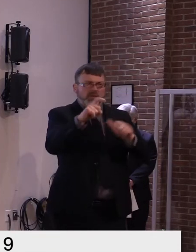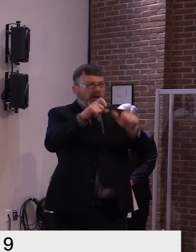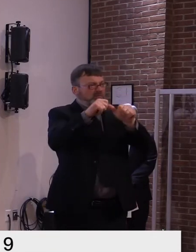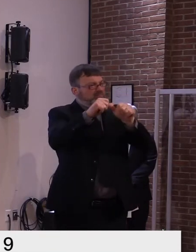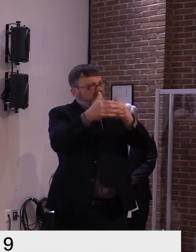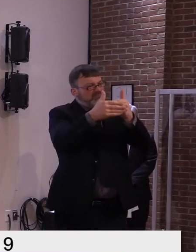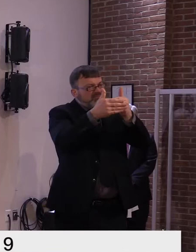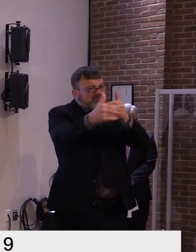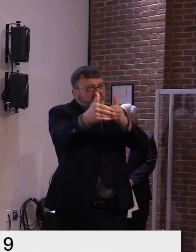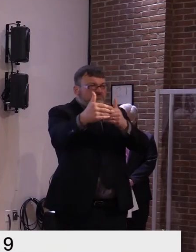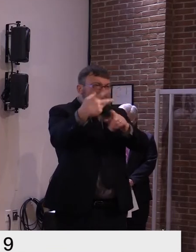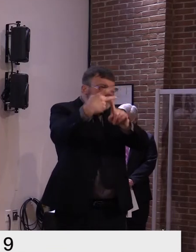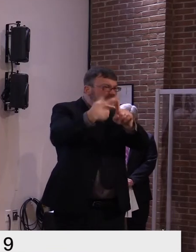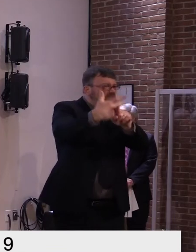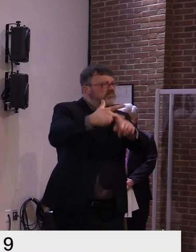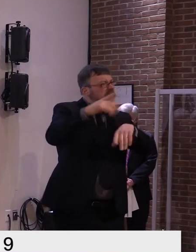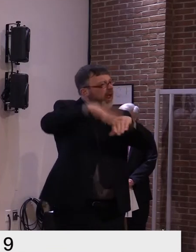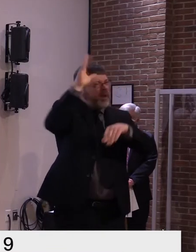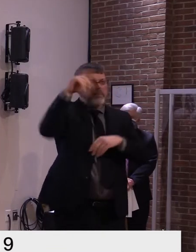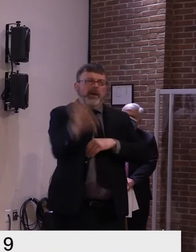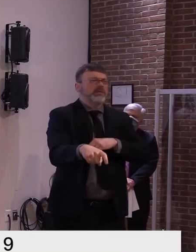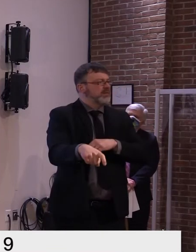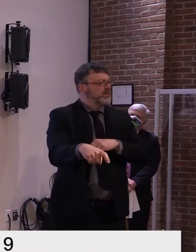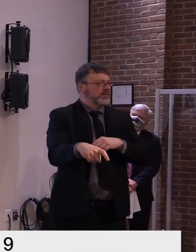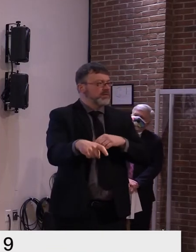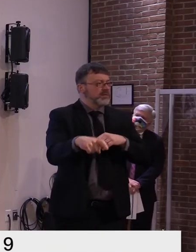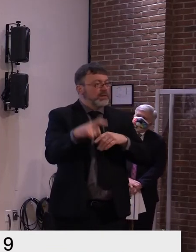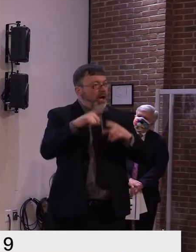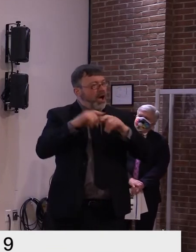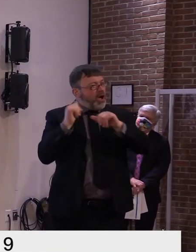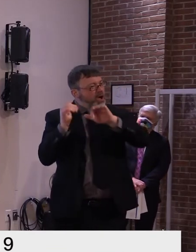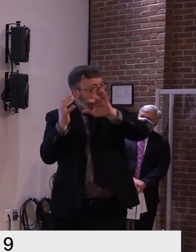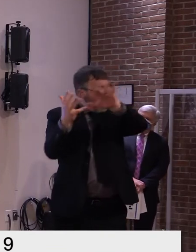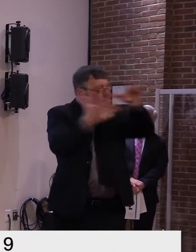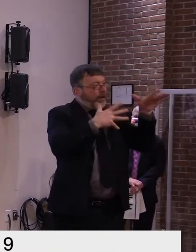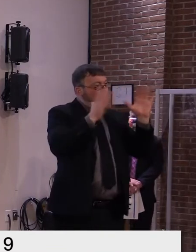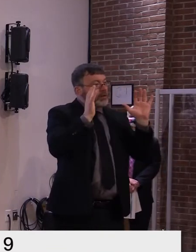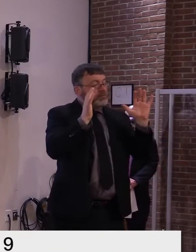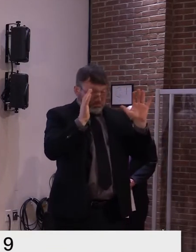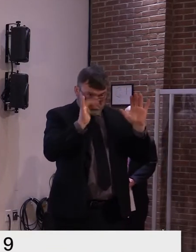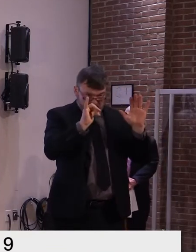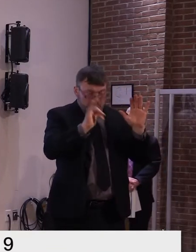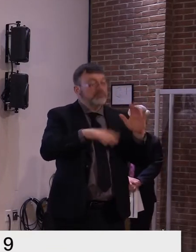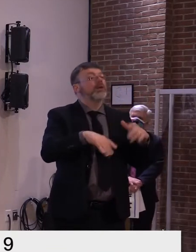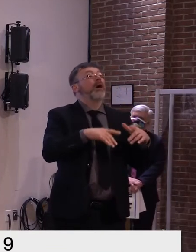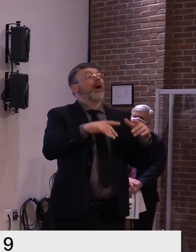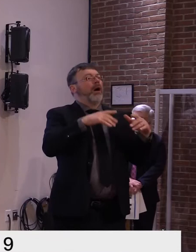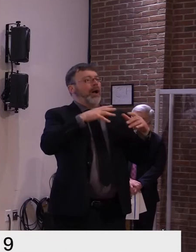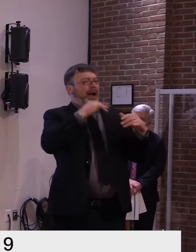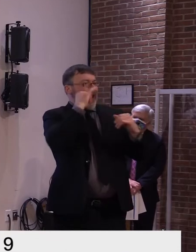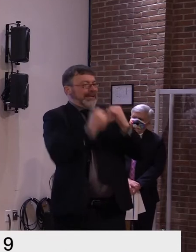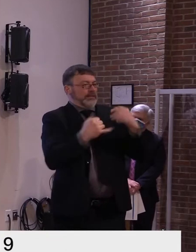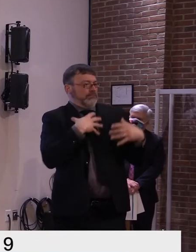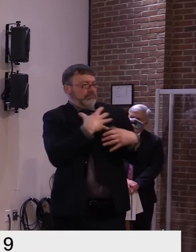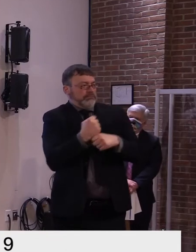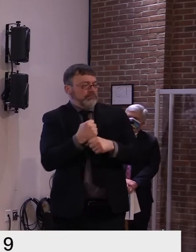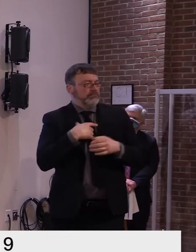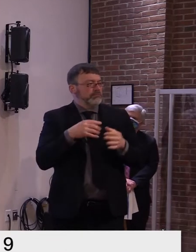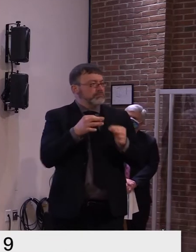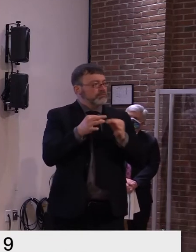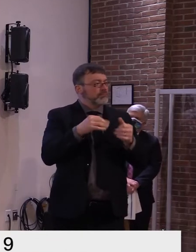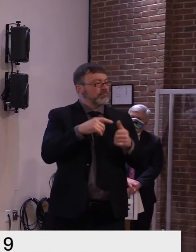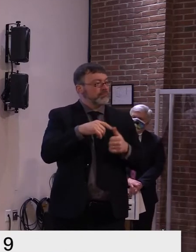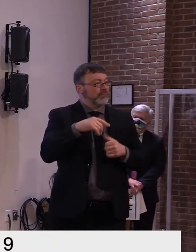finally, I wanted to share one more bit of news and proudly highlight some data from our own health department